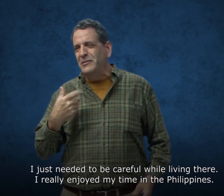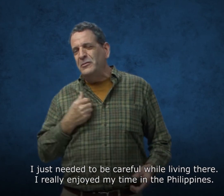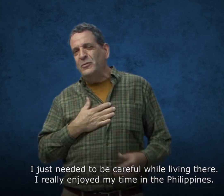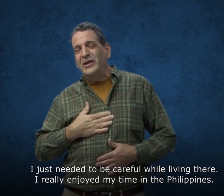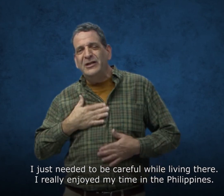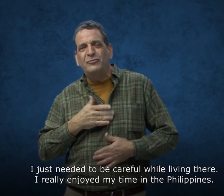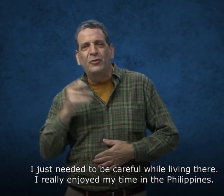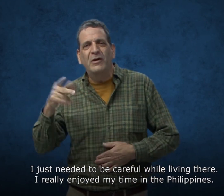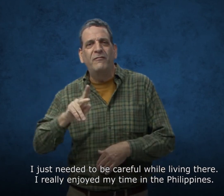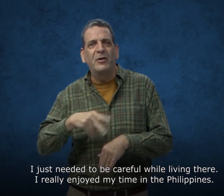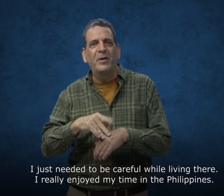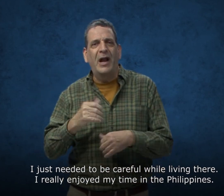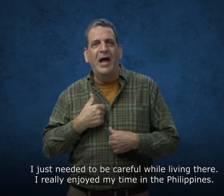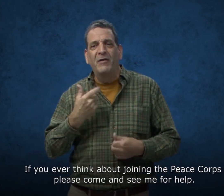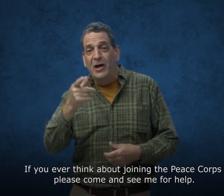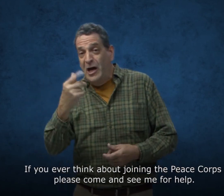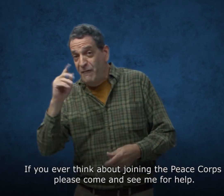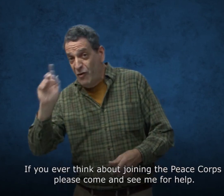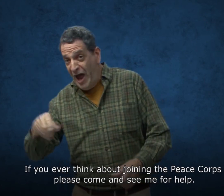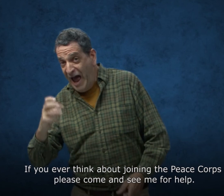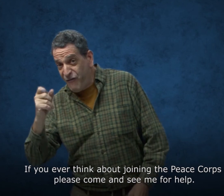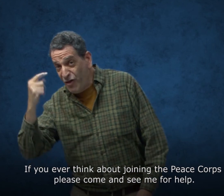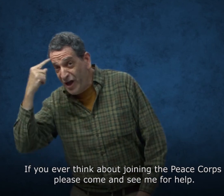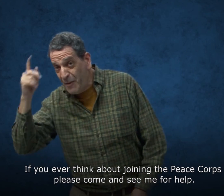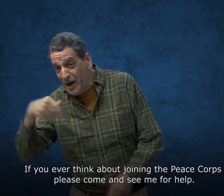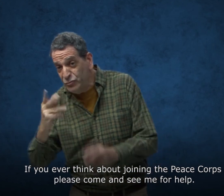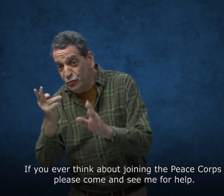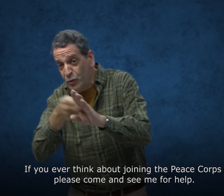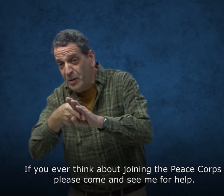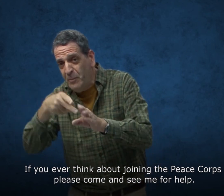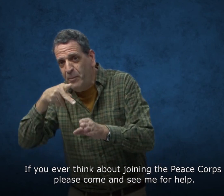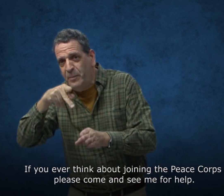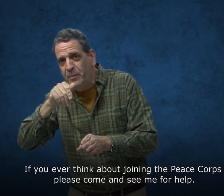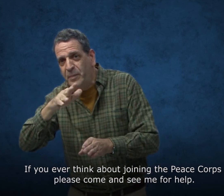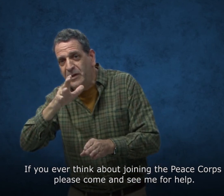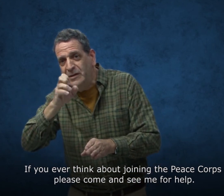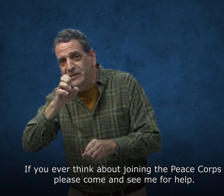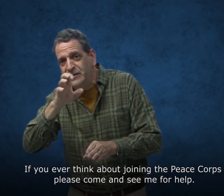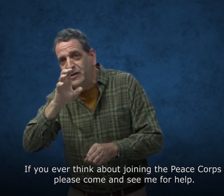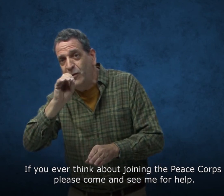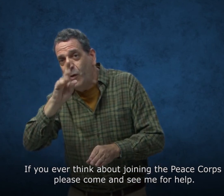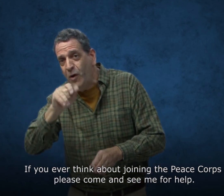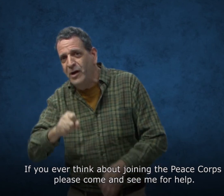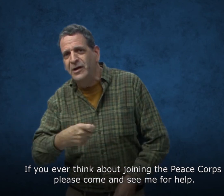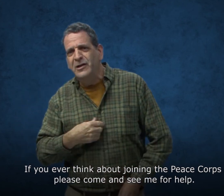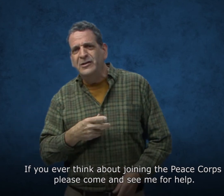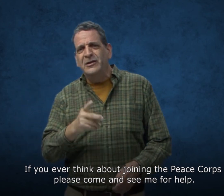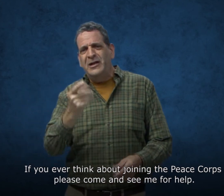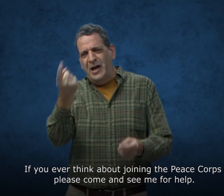time in the Philippines. If you ever think about joining the Peace Corps, please come and see me for help.